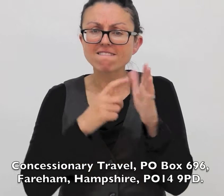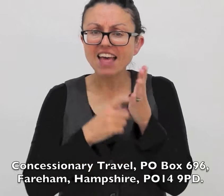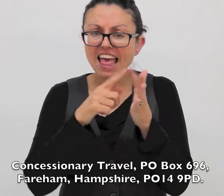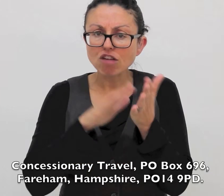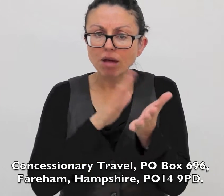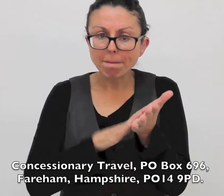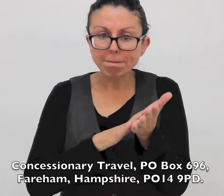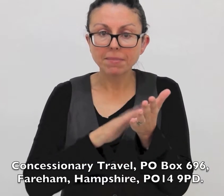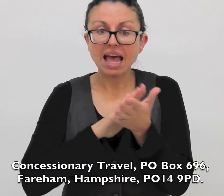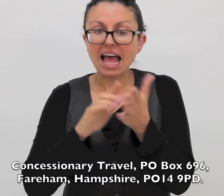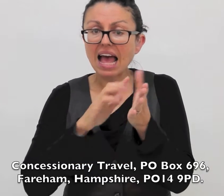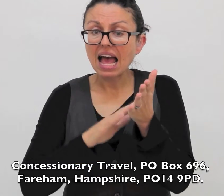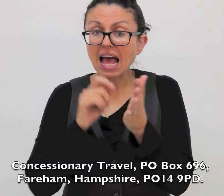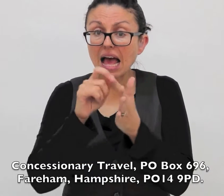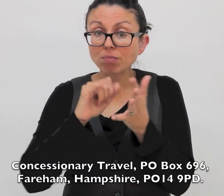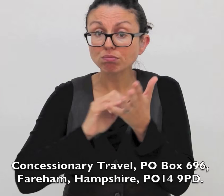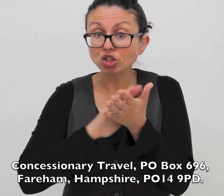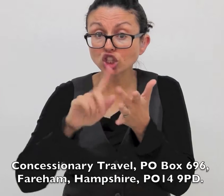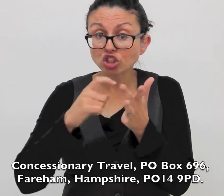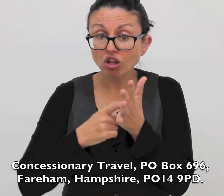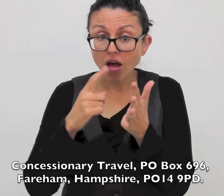696, Fareham, Hampshire,